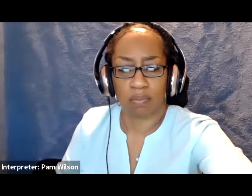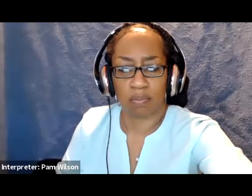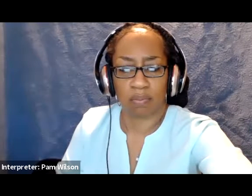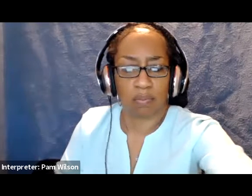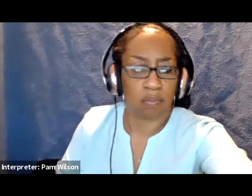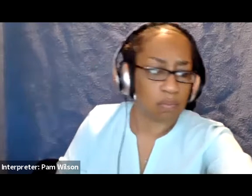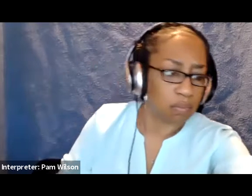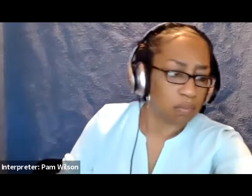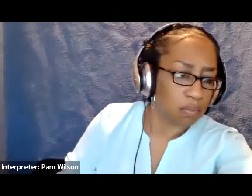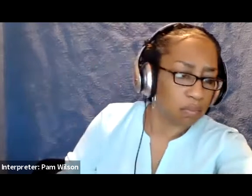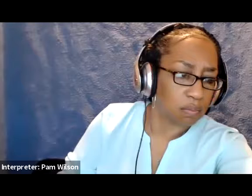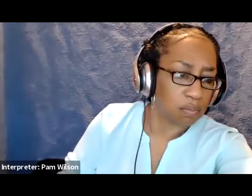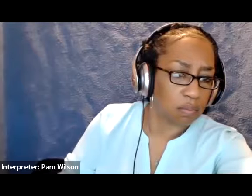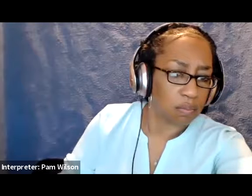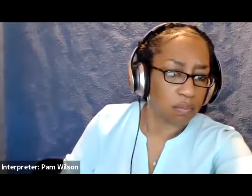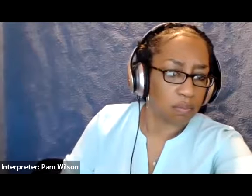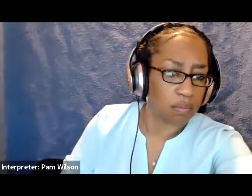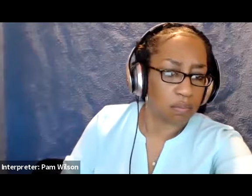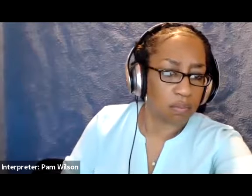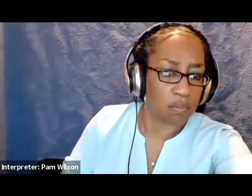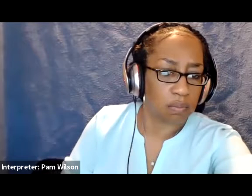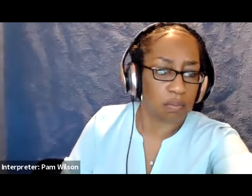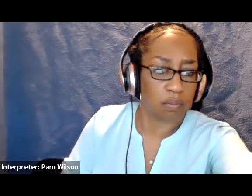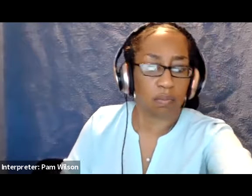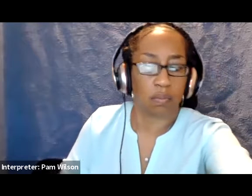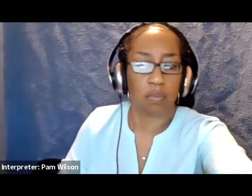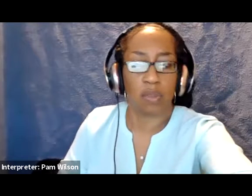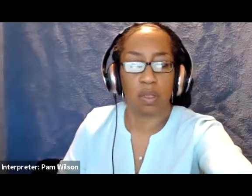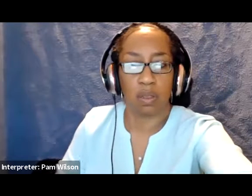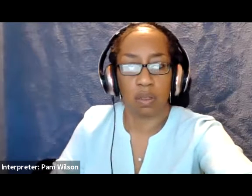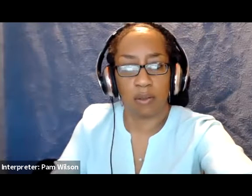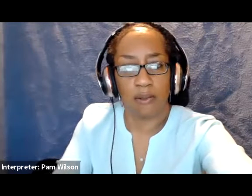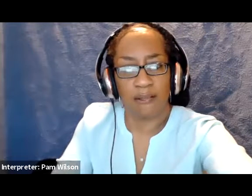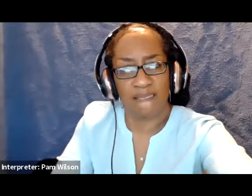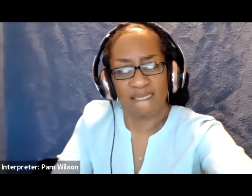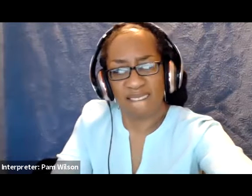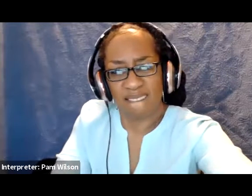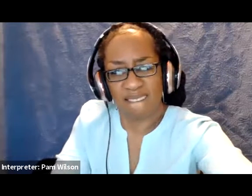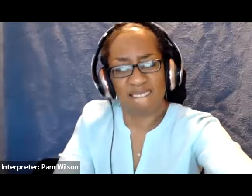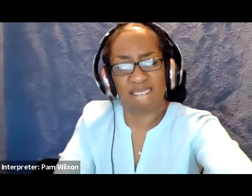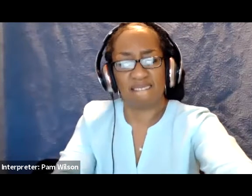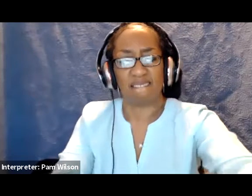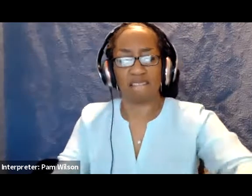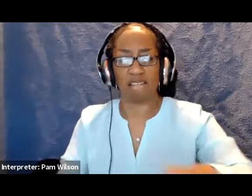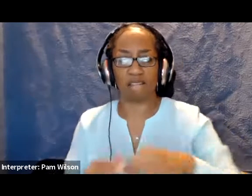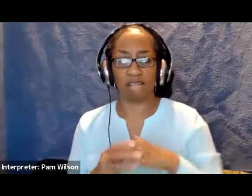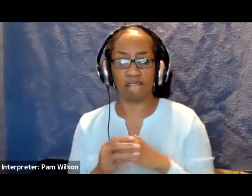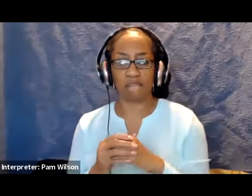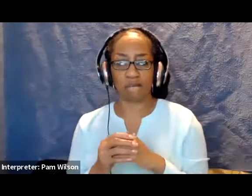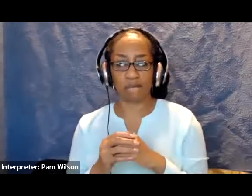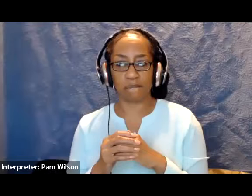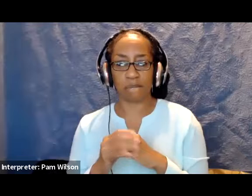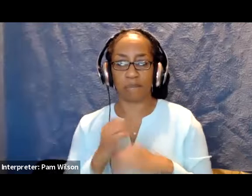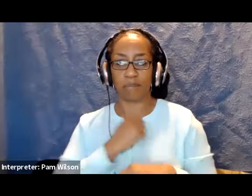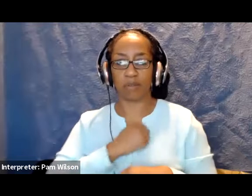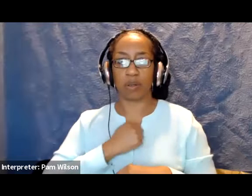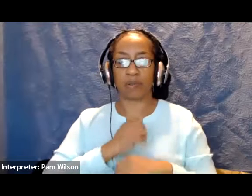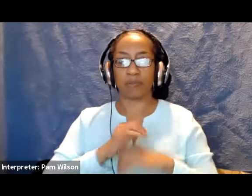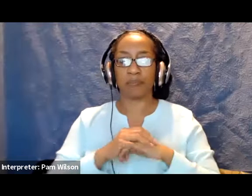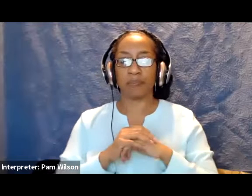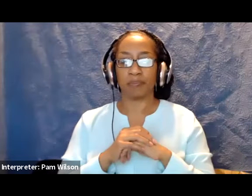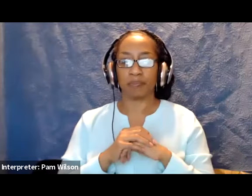hand to match the skin tone that you represent. All right. So